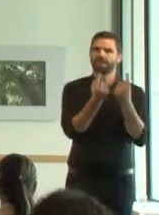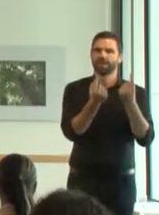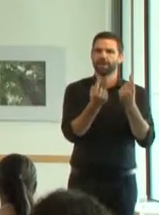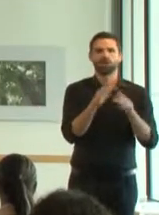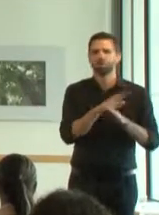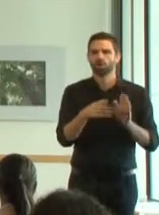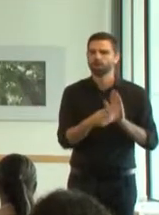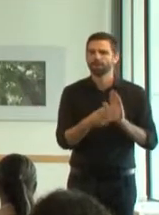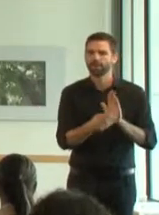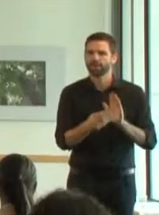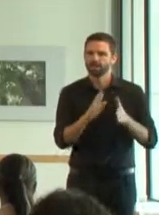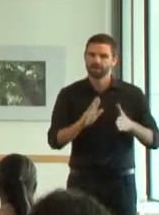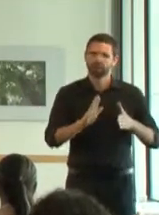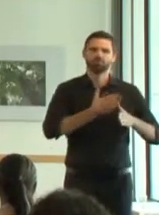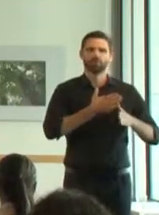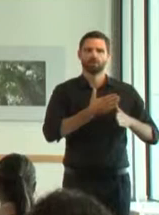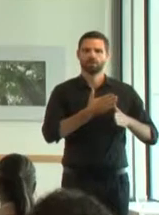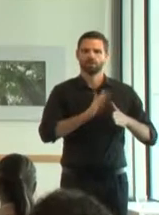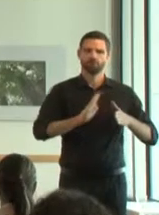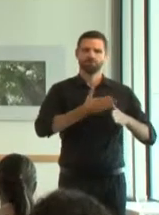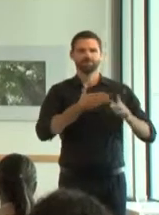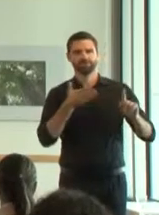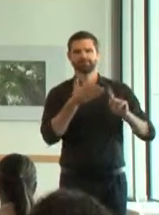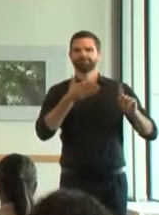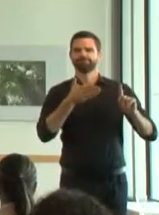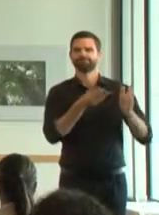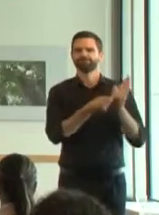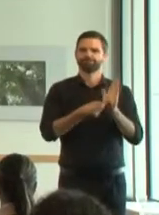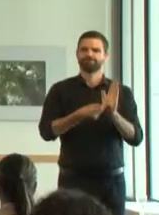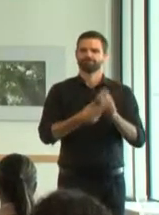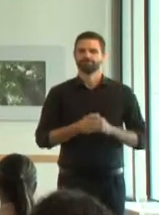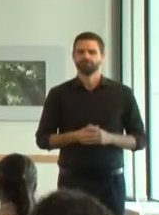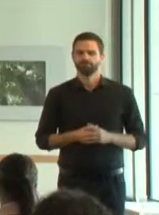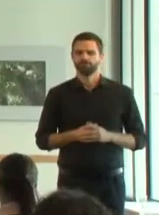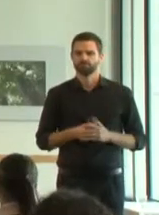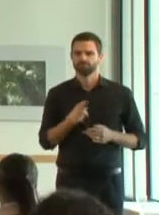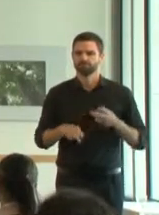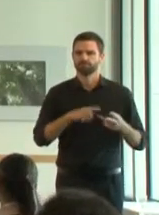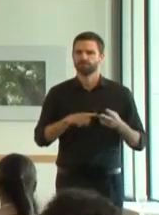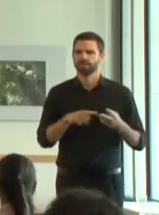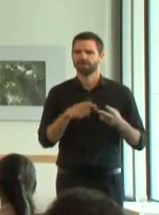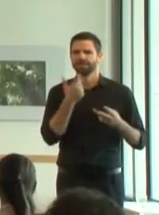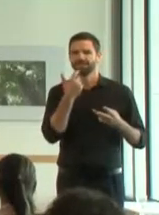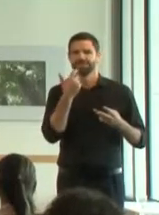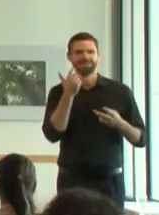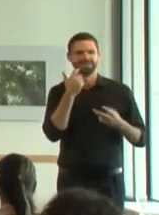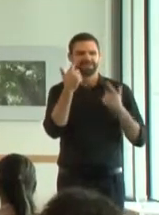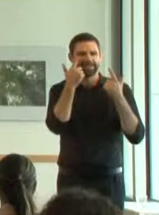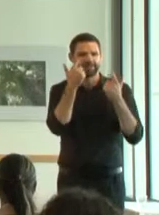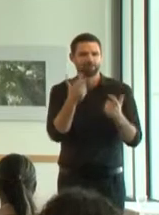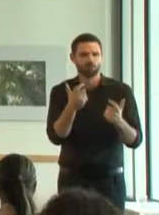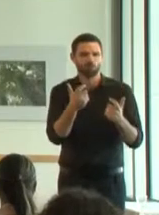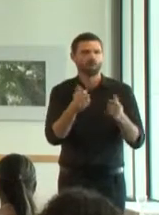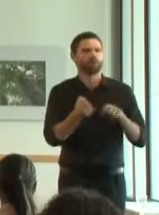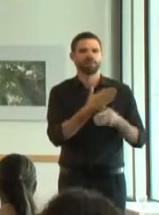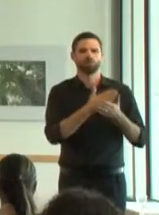versions. It's it, the real archive with provenance implicit. They're pretty easy to care for. You can stick them in a nice stable